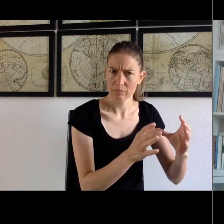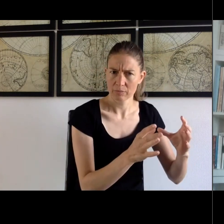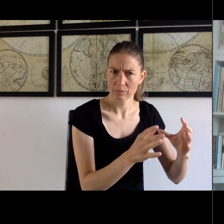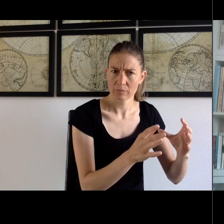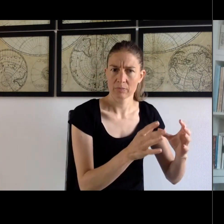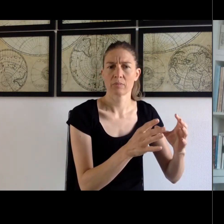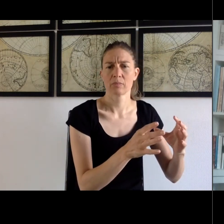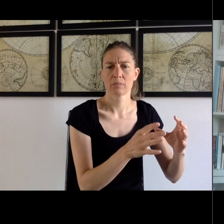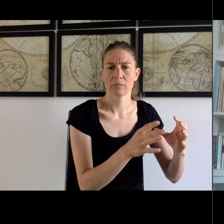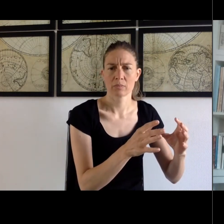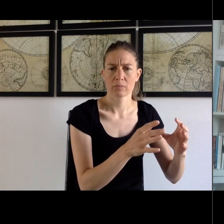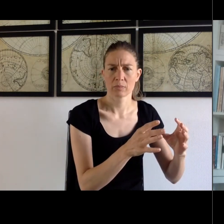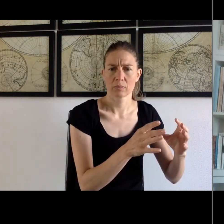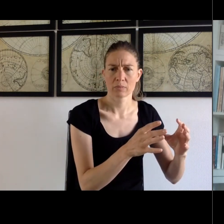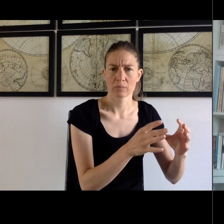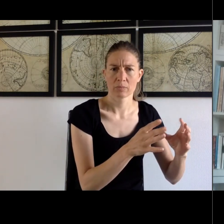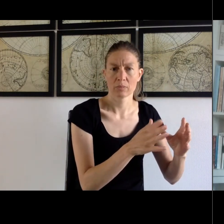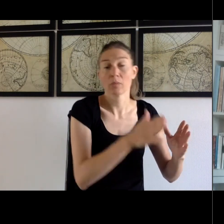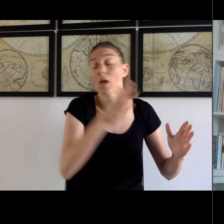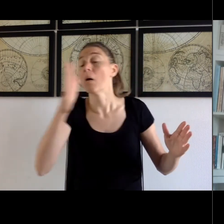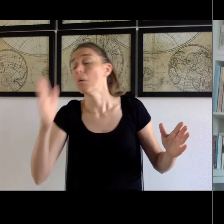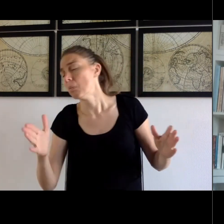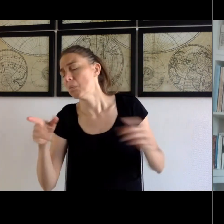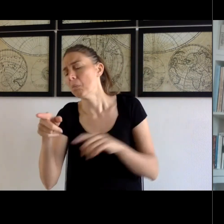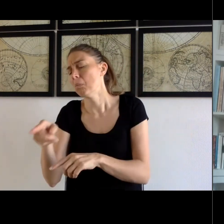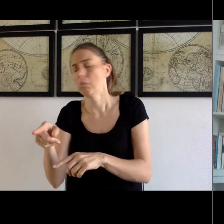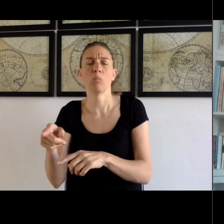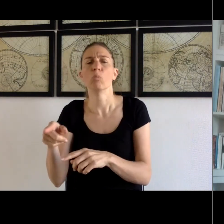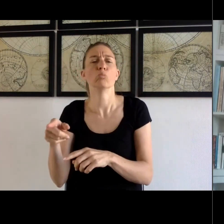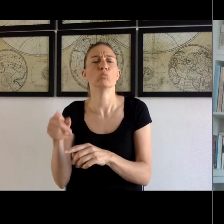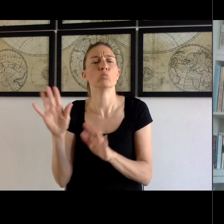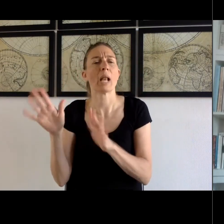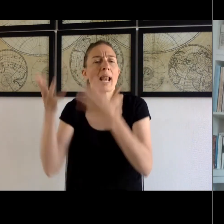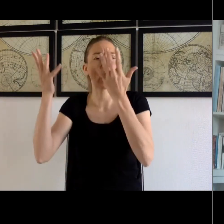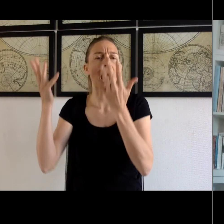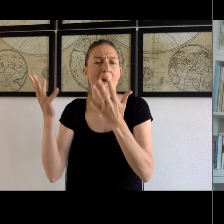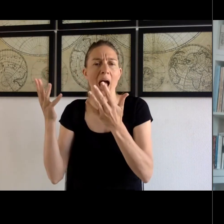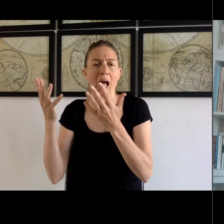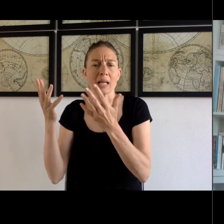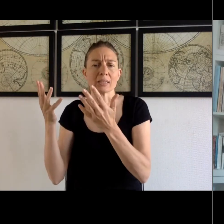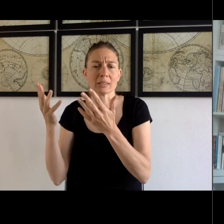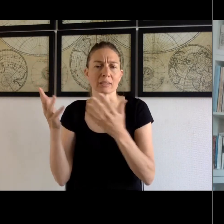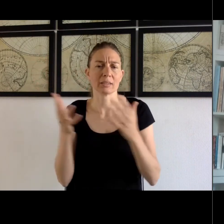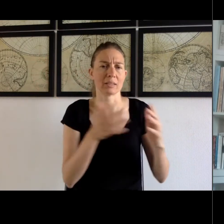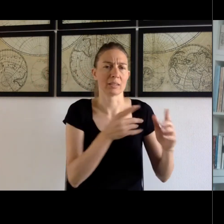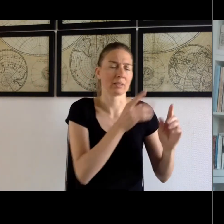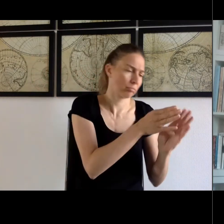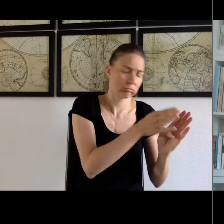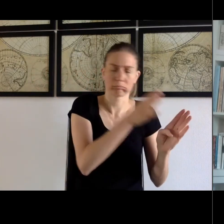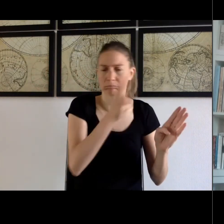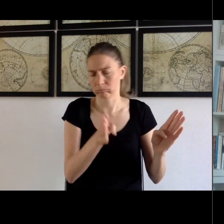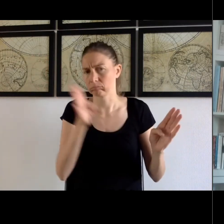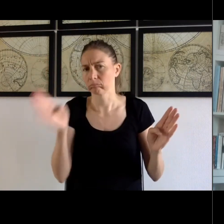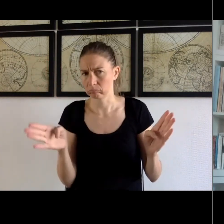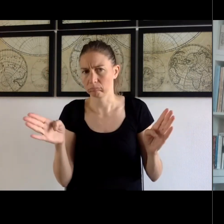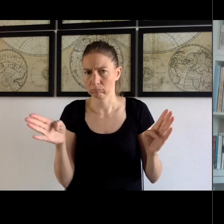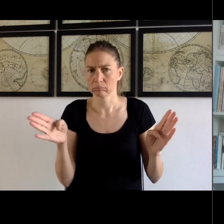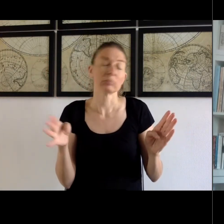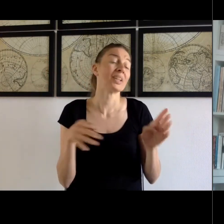one is not so severe anymore. Those three groups, from one side, it's quite easy to